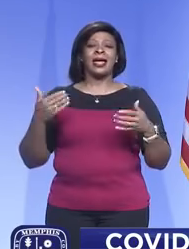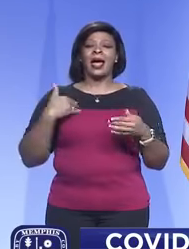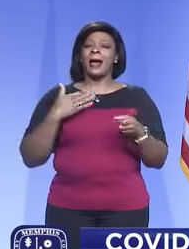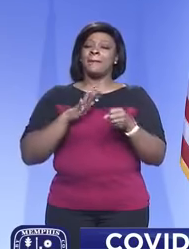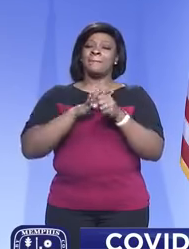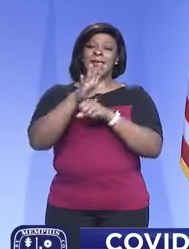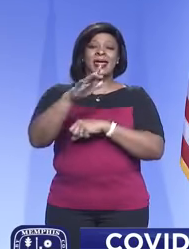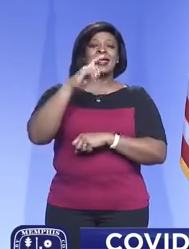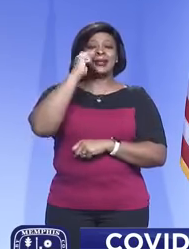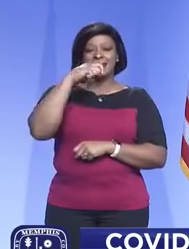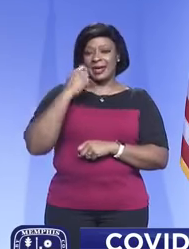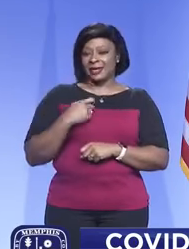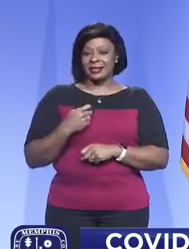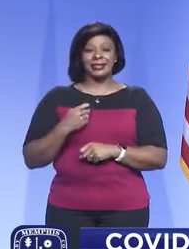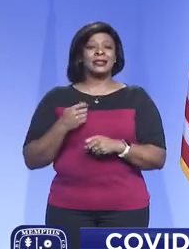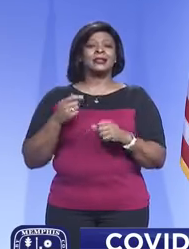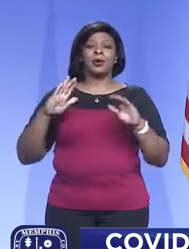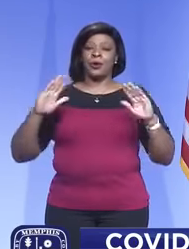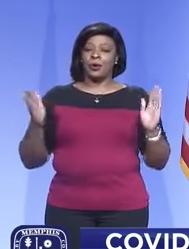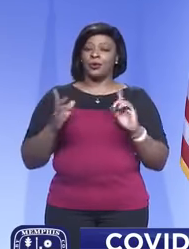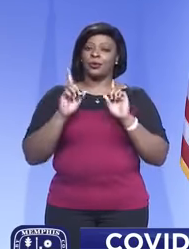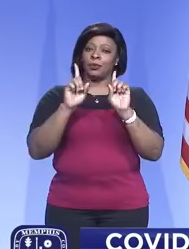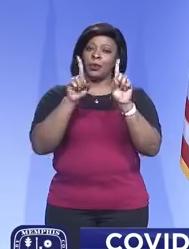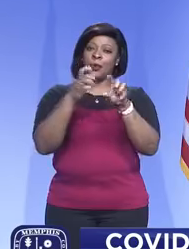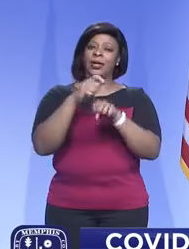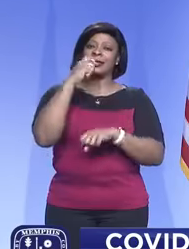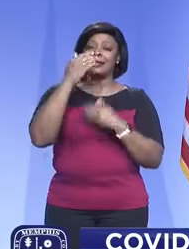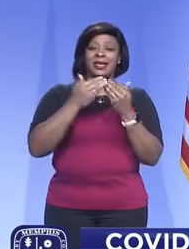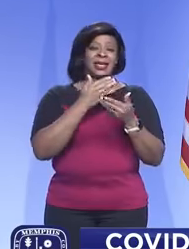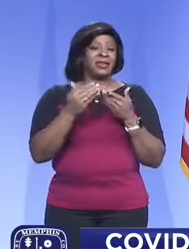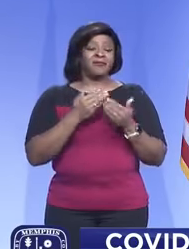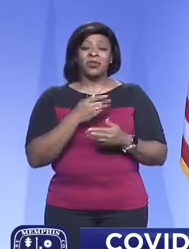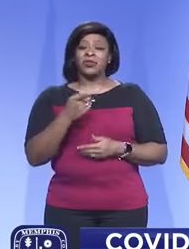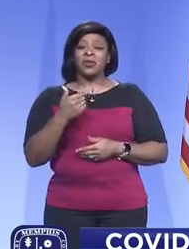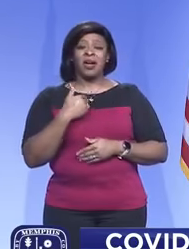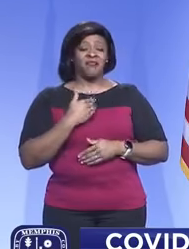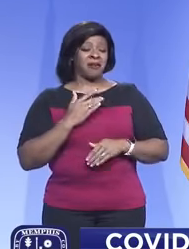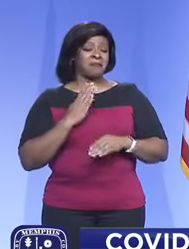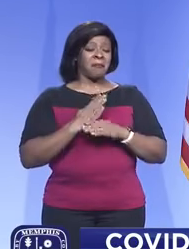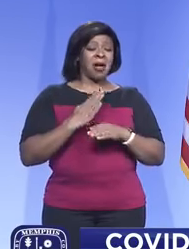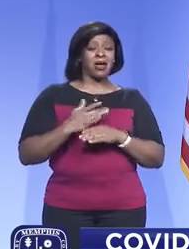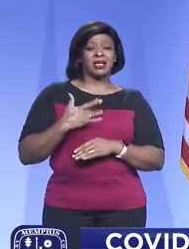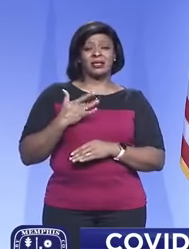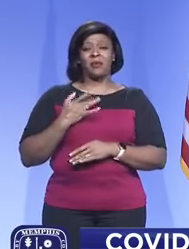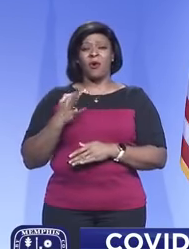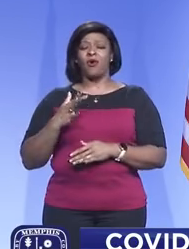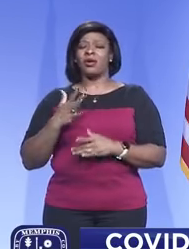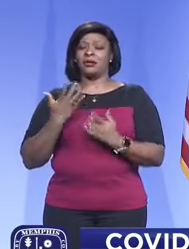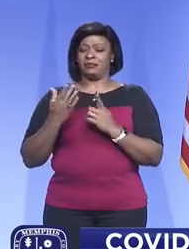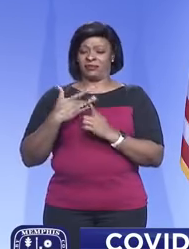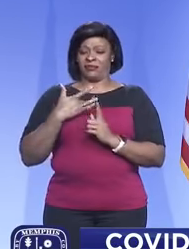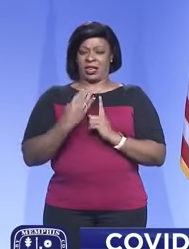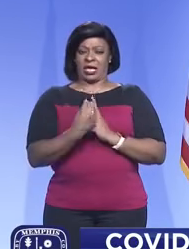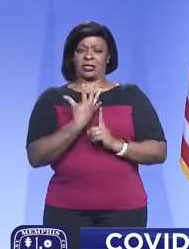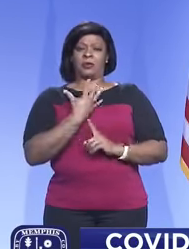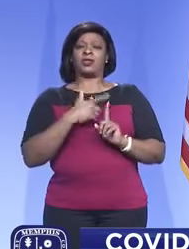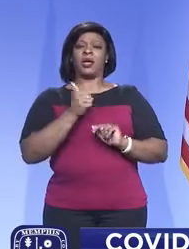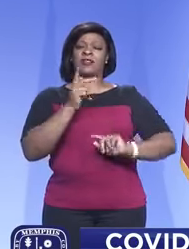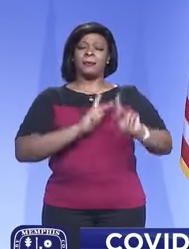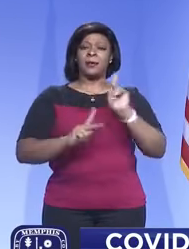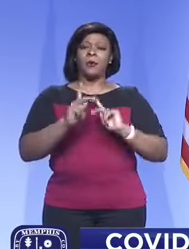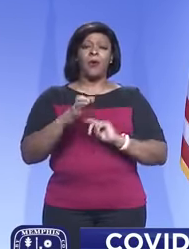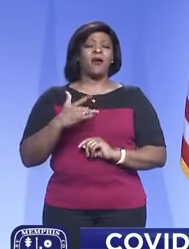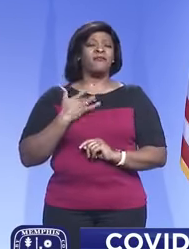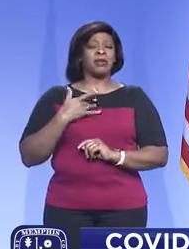capacity for testing. We're really urging people to get tested even if they have minor symptoms or they've been exposed to others, or if